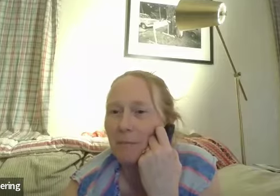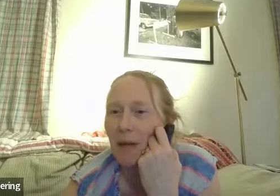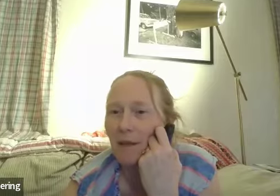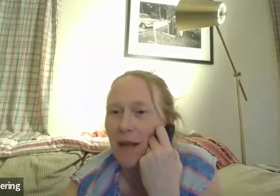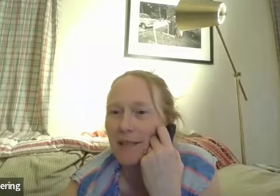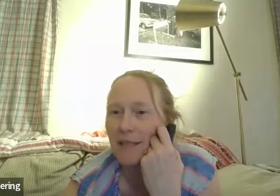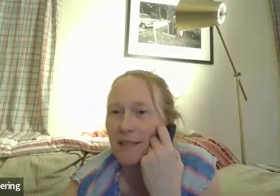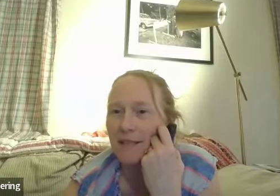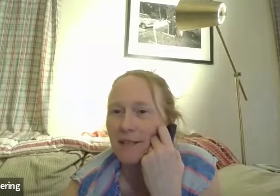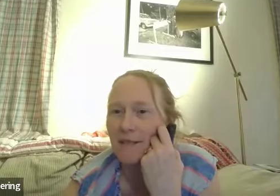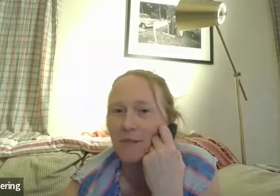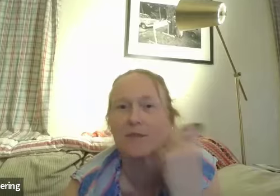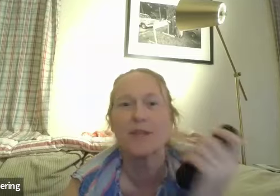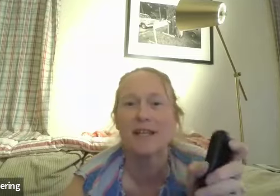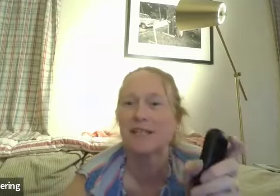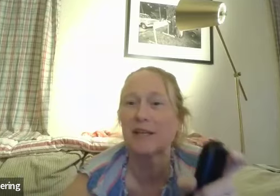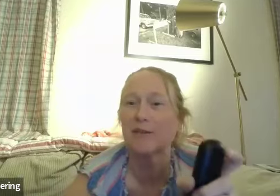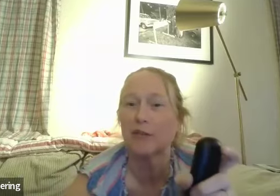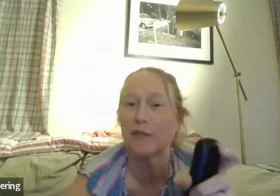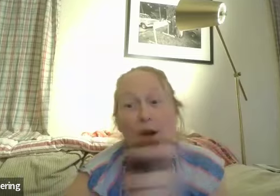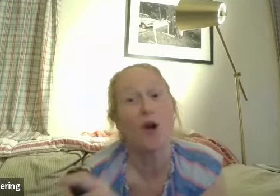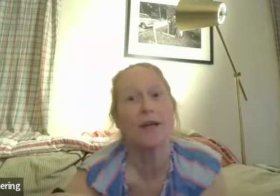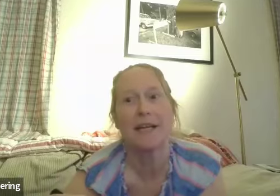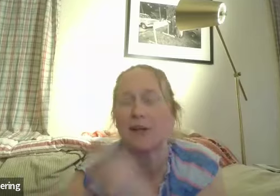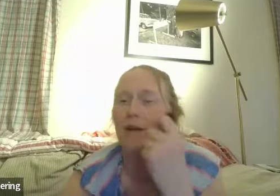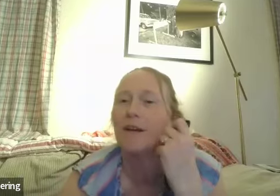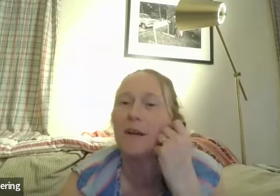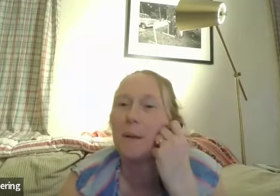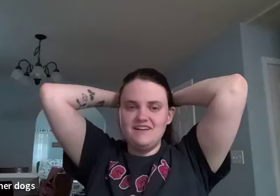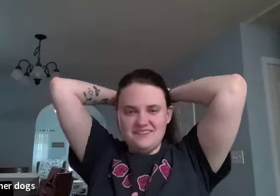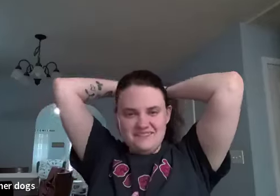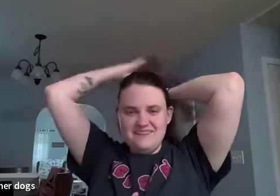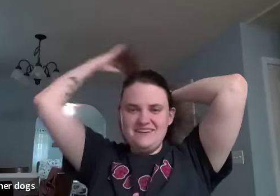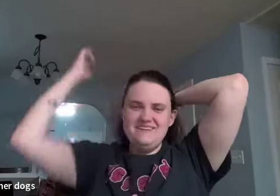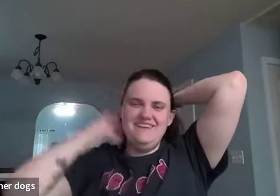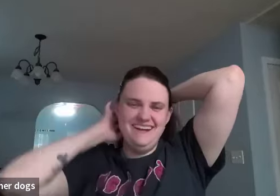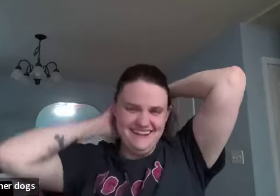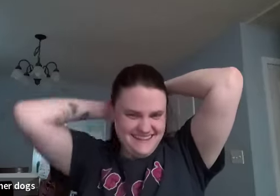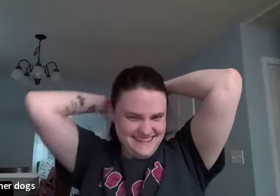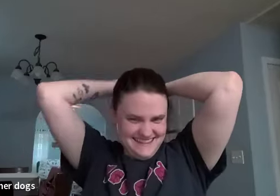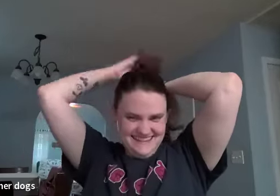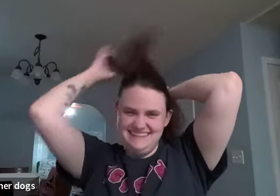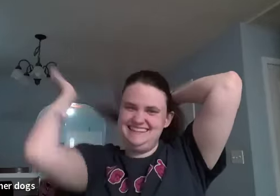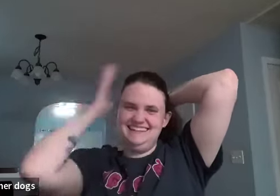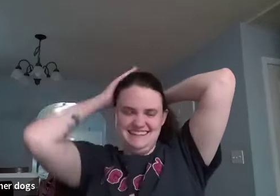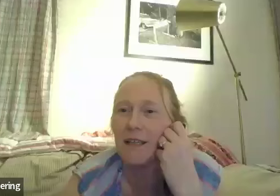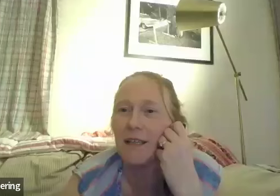my glasses, the glasses I usually use are not here. Oh no. Okay, let's